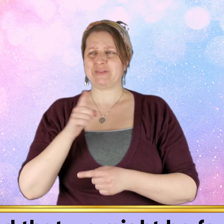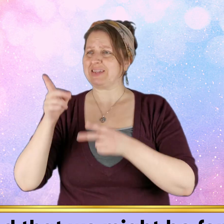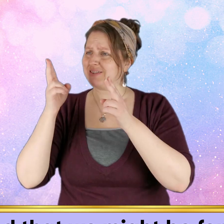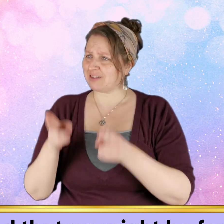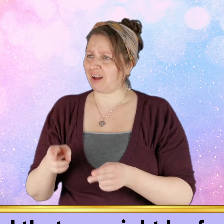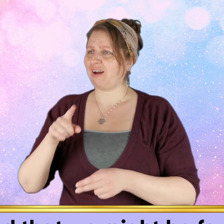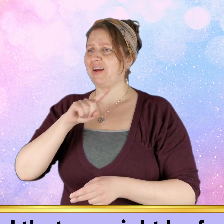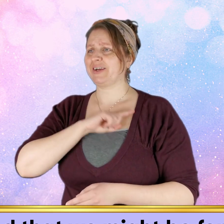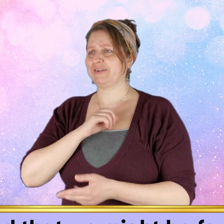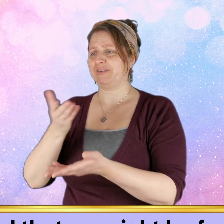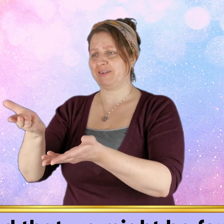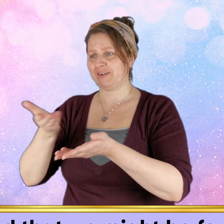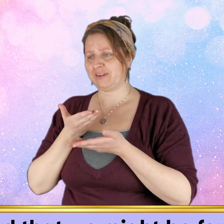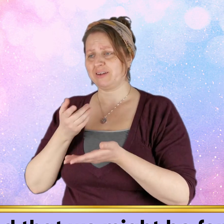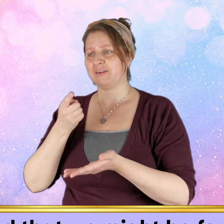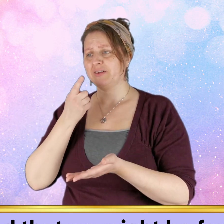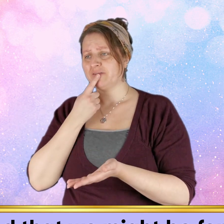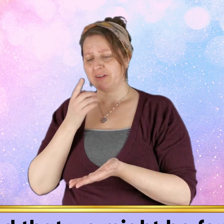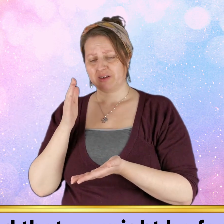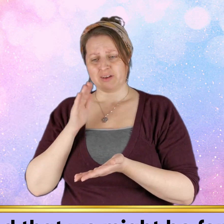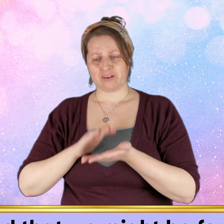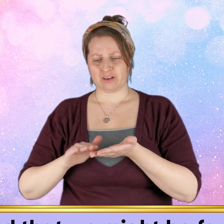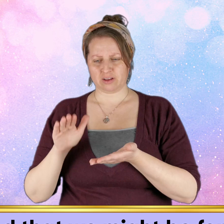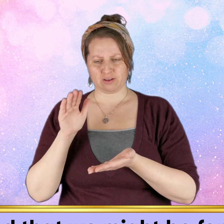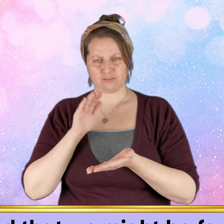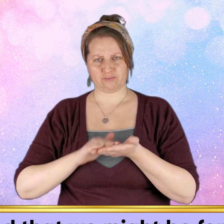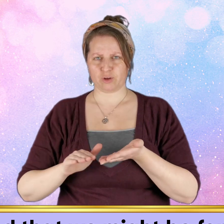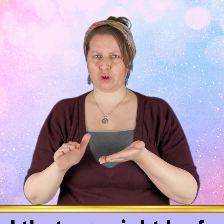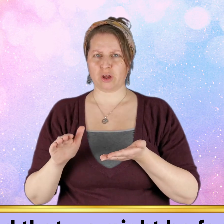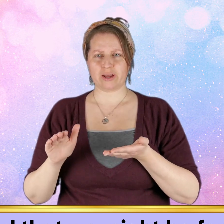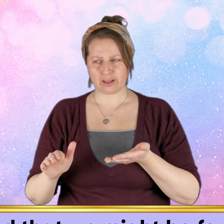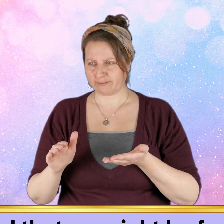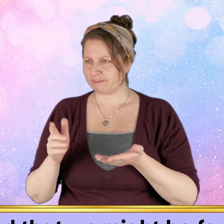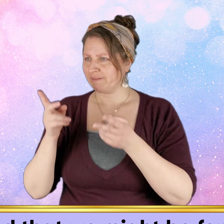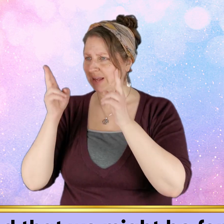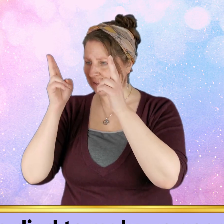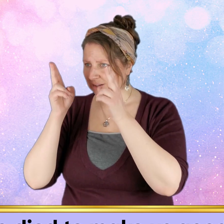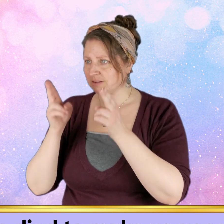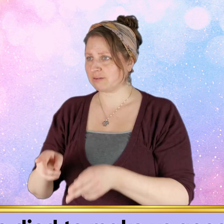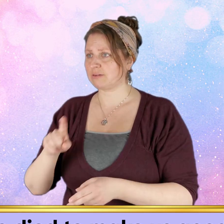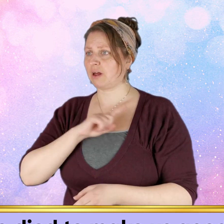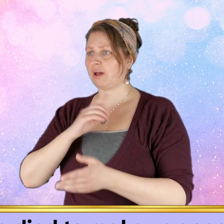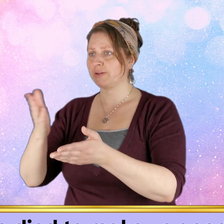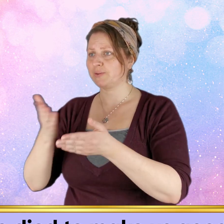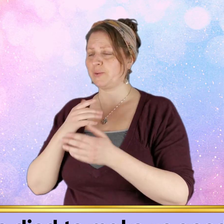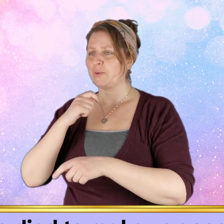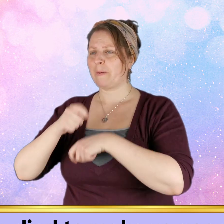He died that we might be forgiven. He died to